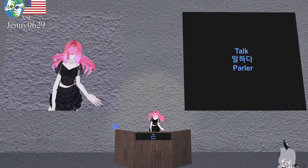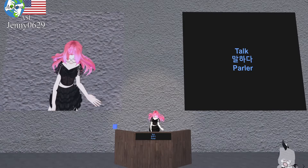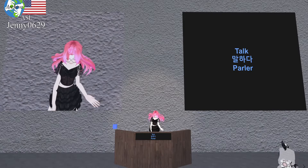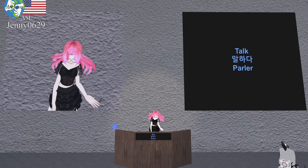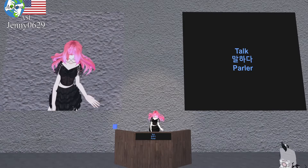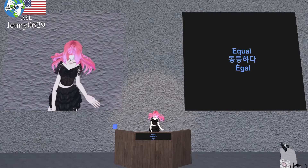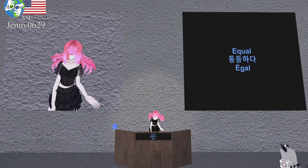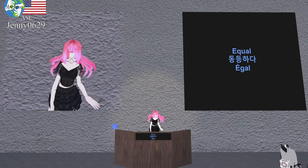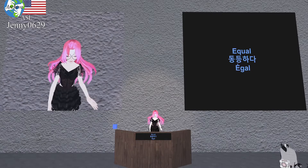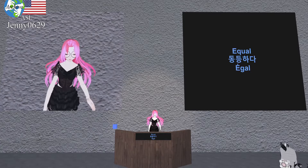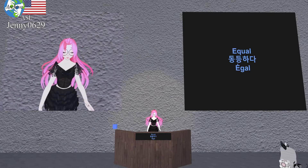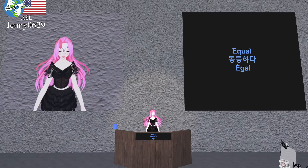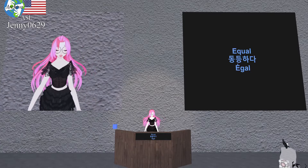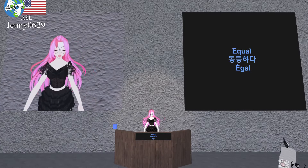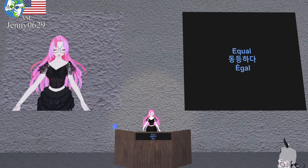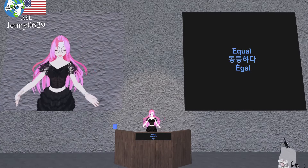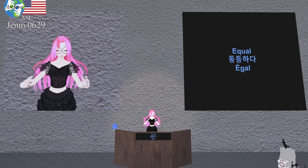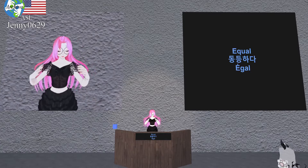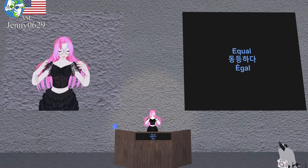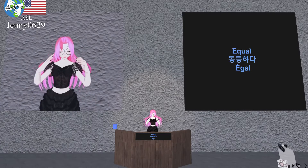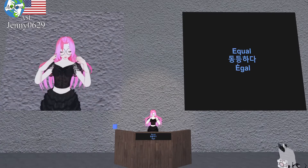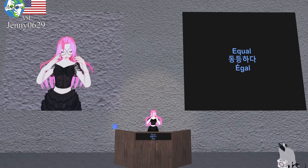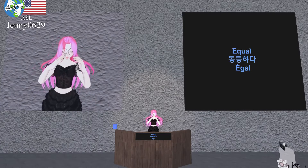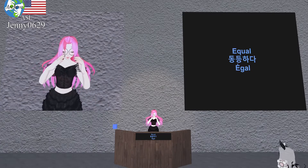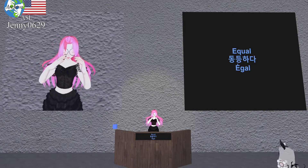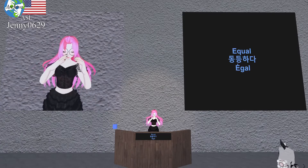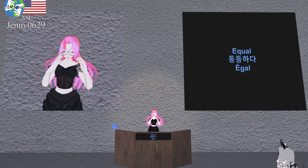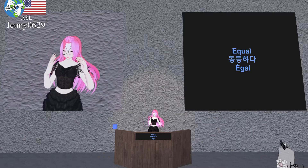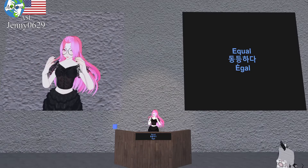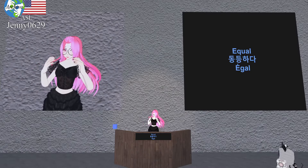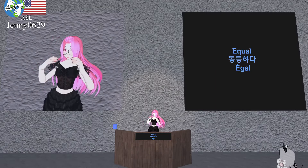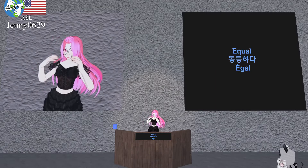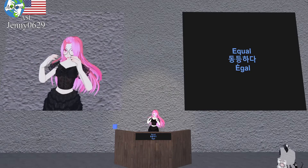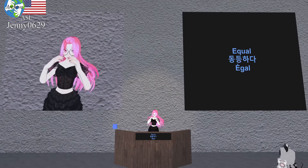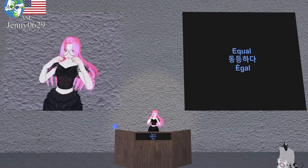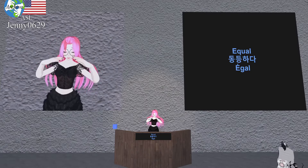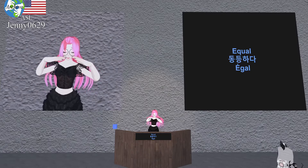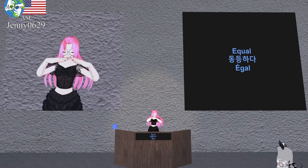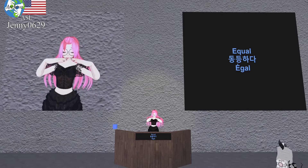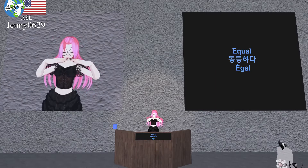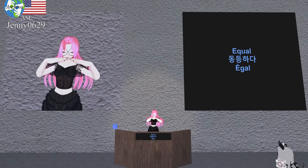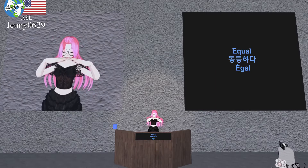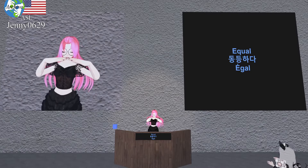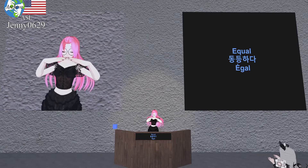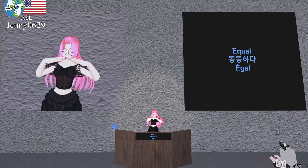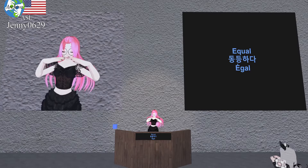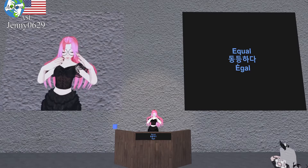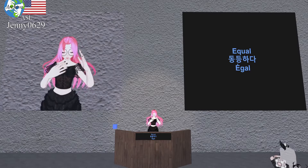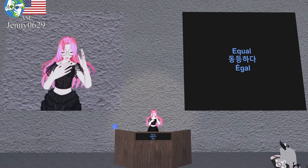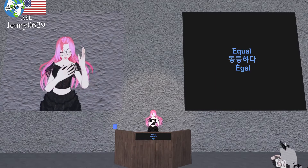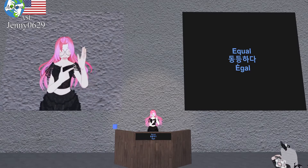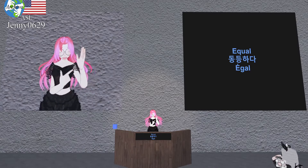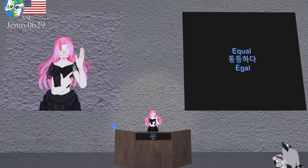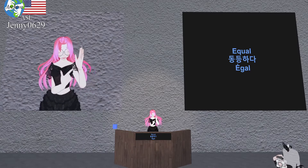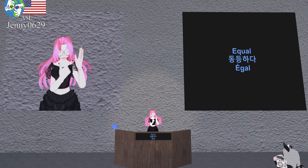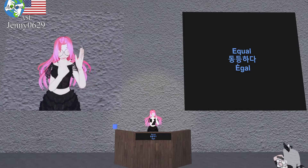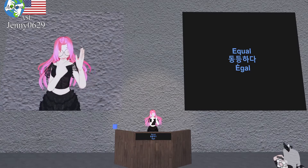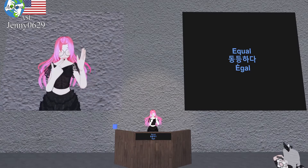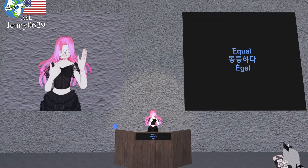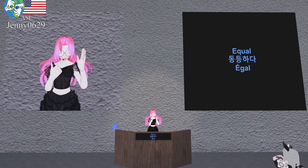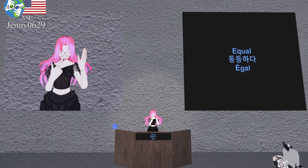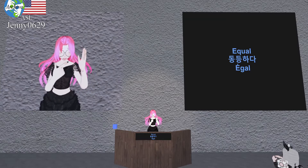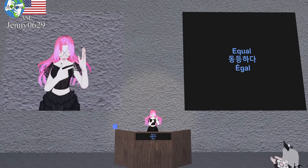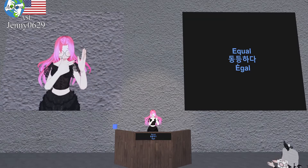What the heck? Okay. Equal. So this one, it's kind of hard to do. In real life, it's